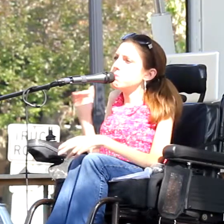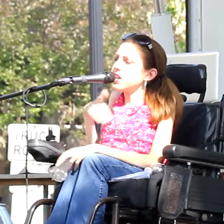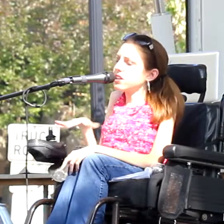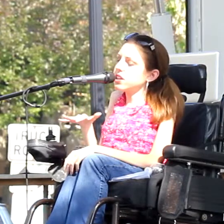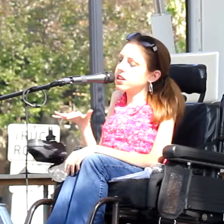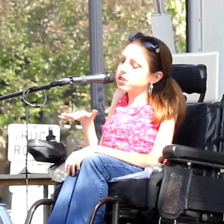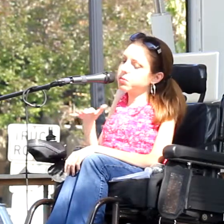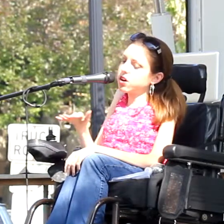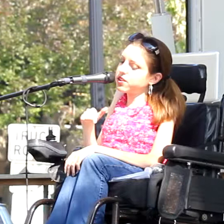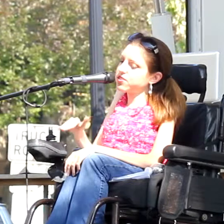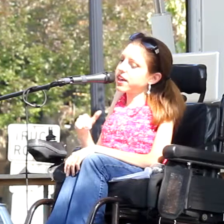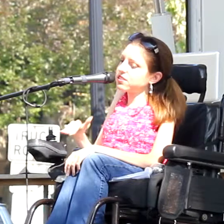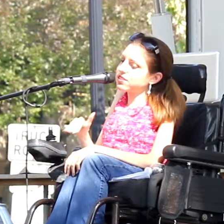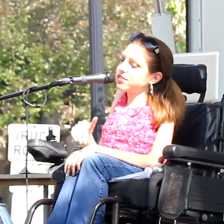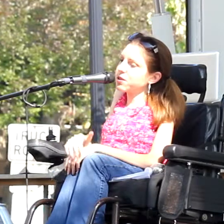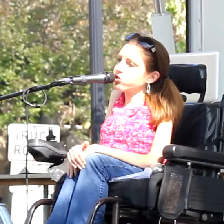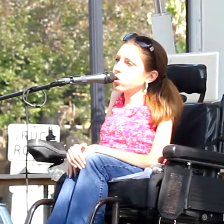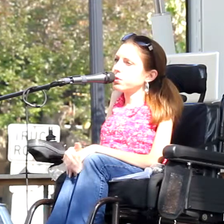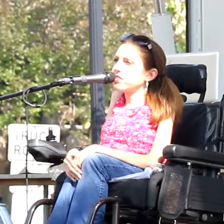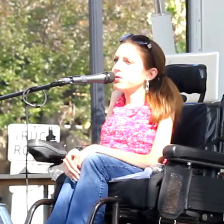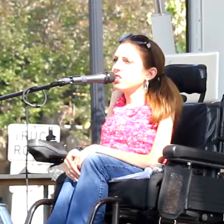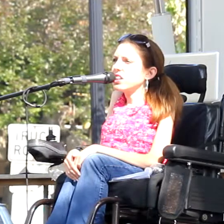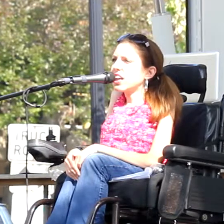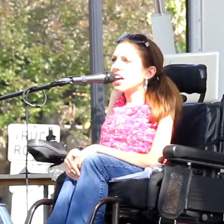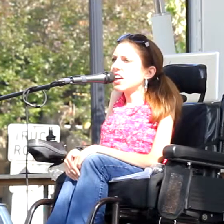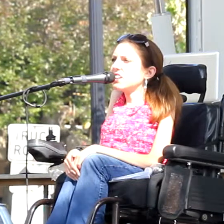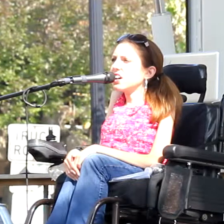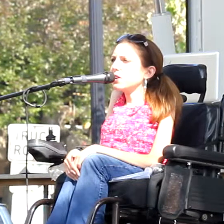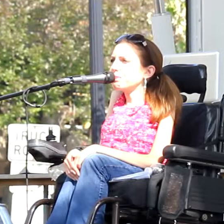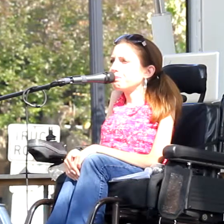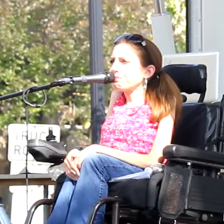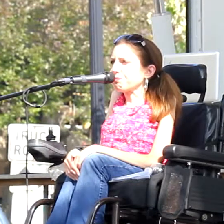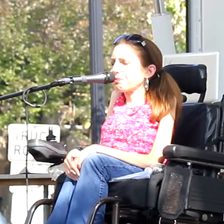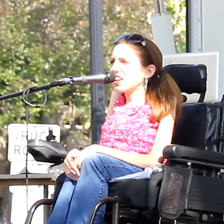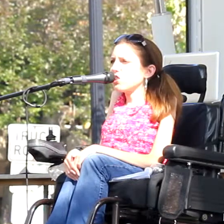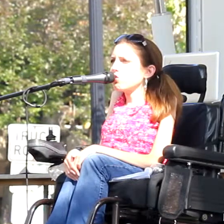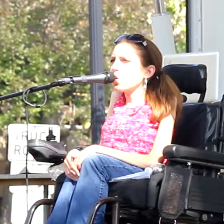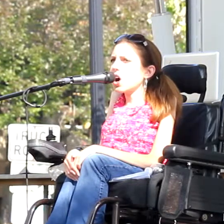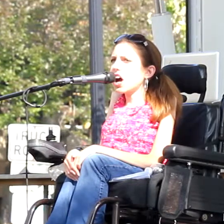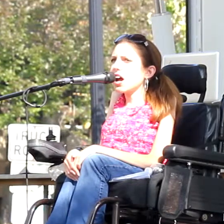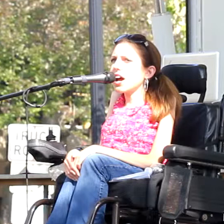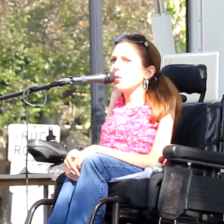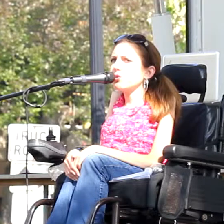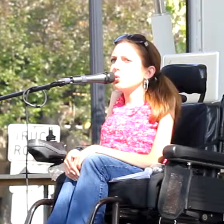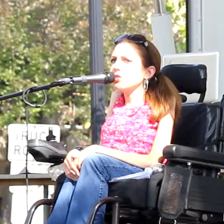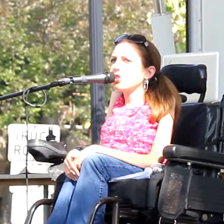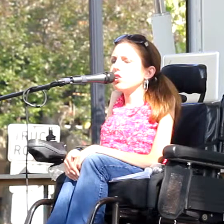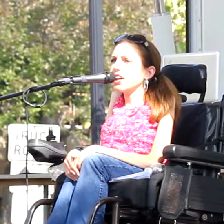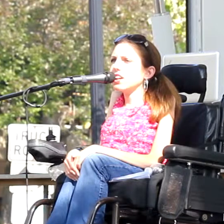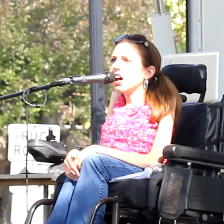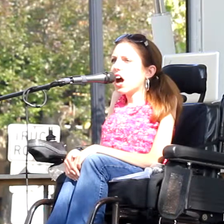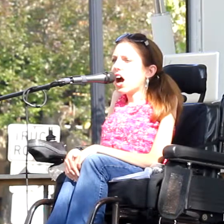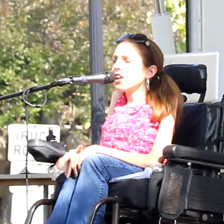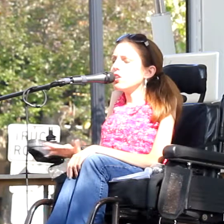so immediately the bar is set down at short bus level. And so I went to school with this